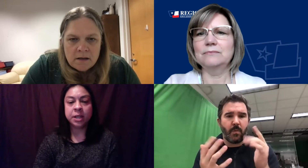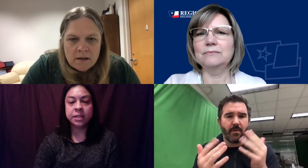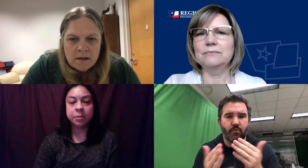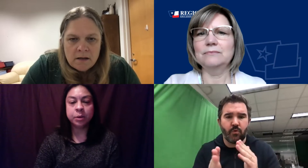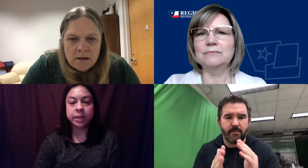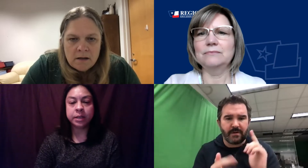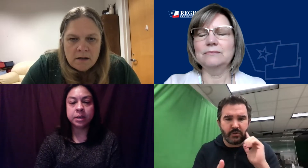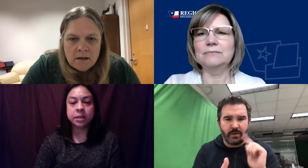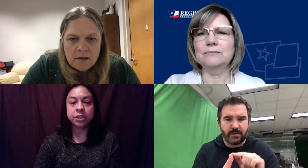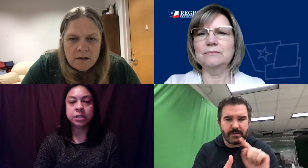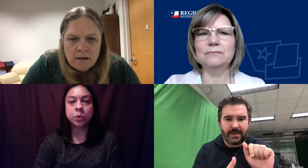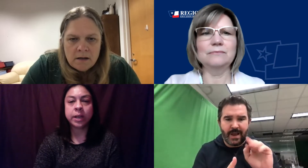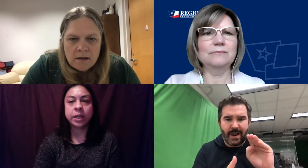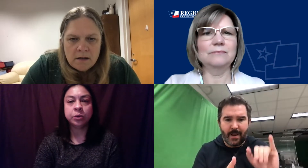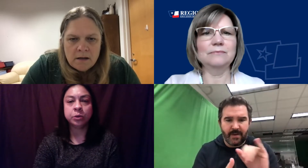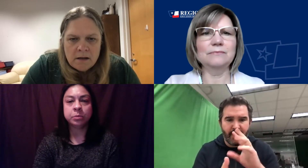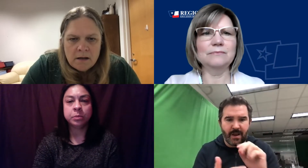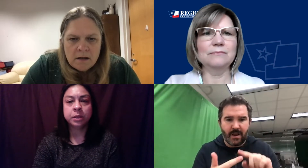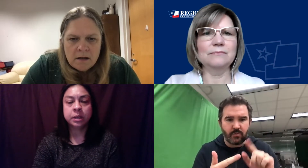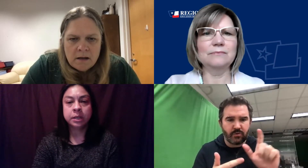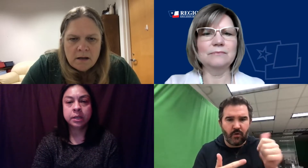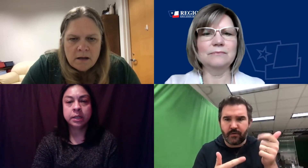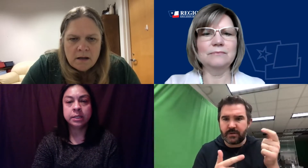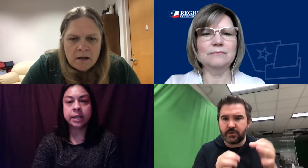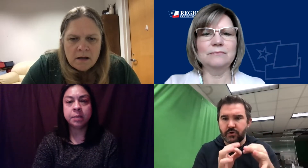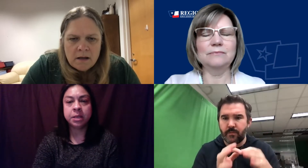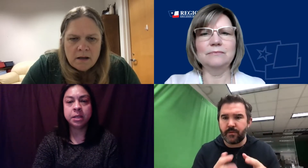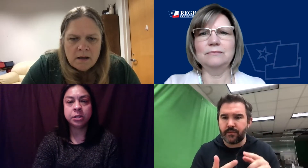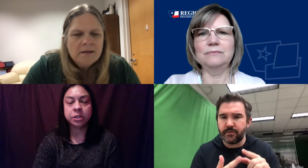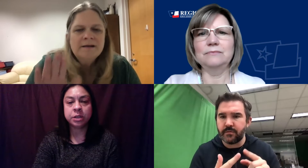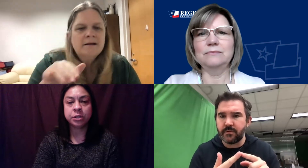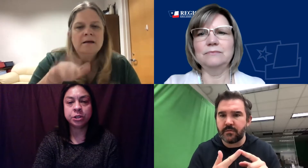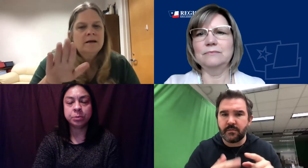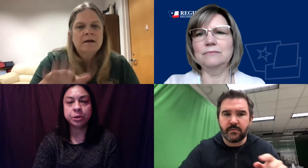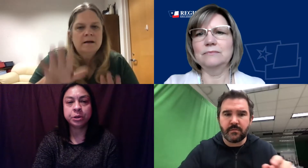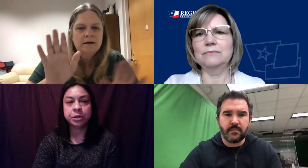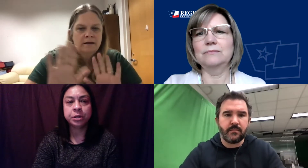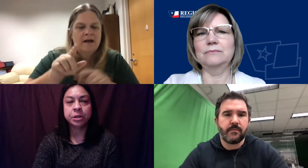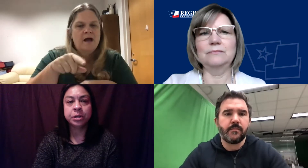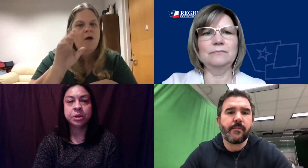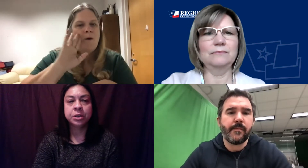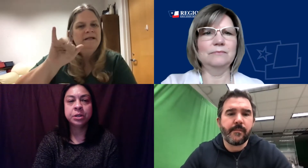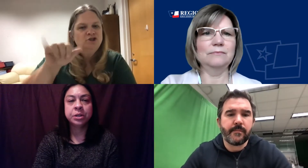Can you let Deborah in? She's in the waiting room. And then Tammy, and there's another interpreter.